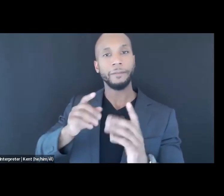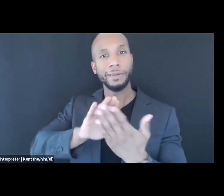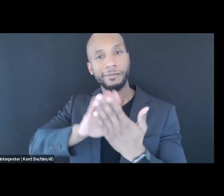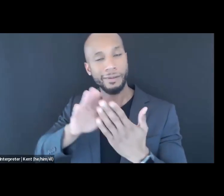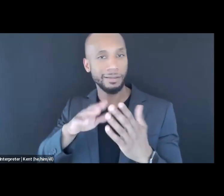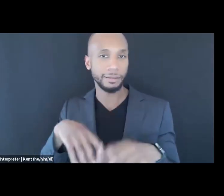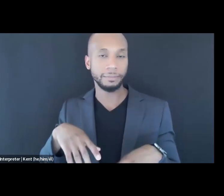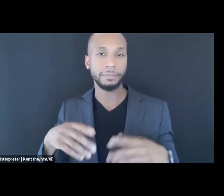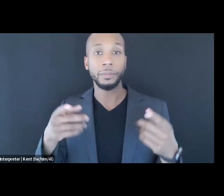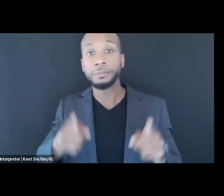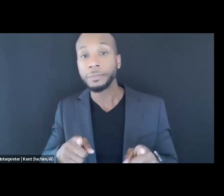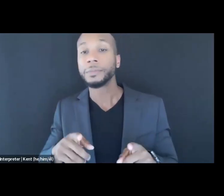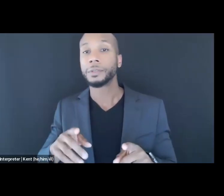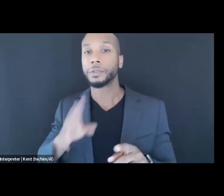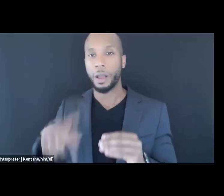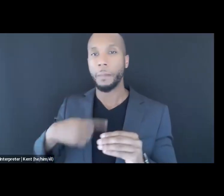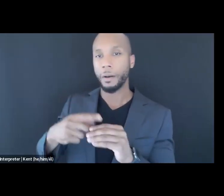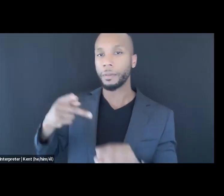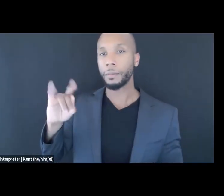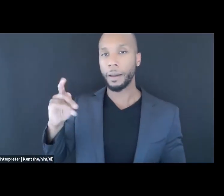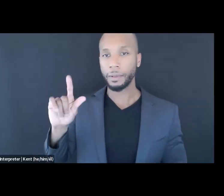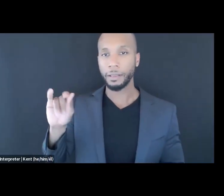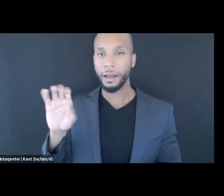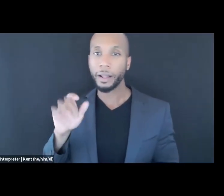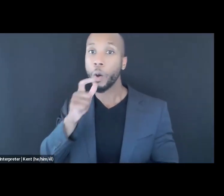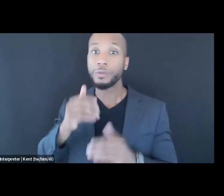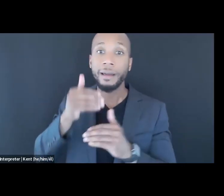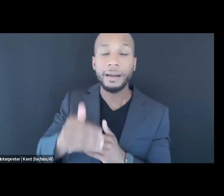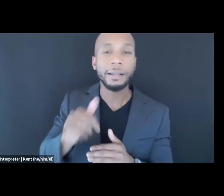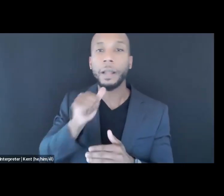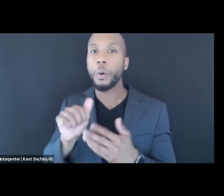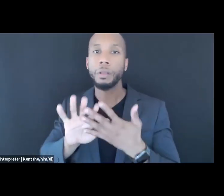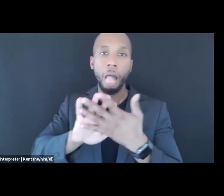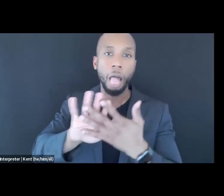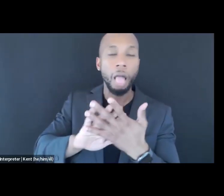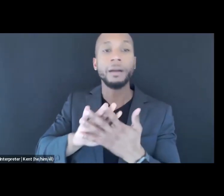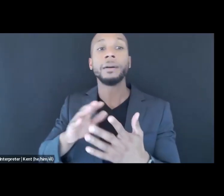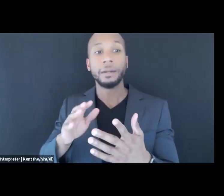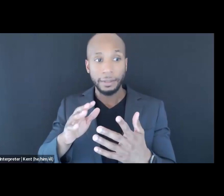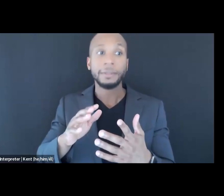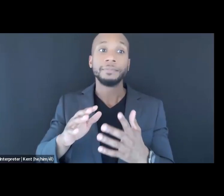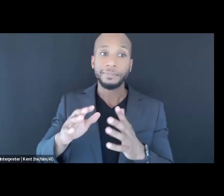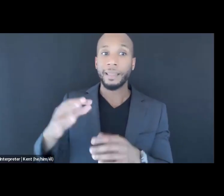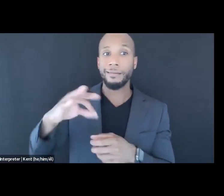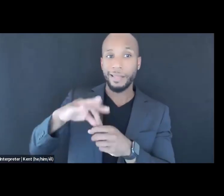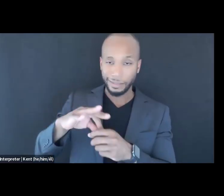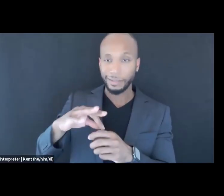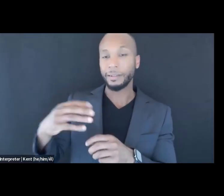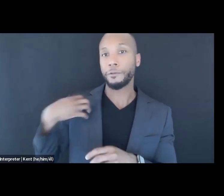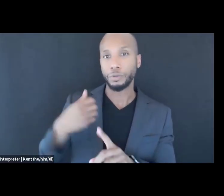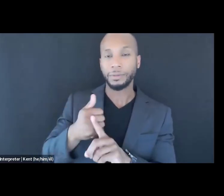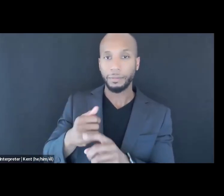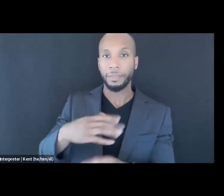of, well, who's next? I'm not going to sugarcoat the fact that elected officials like themselves and they like to hear people